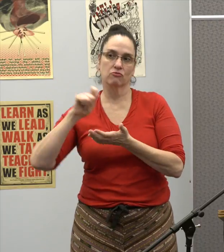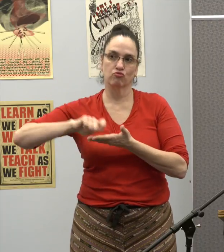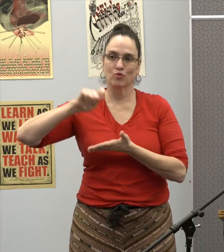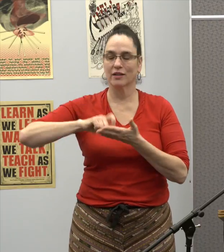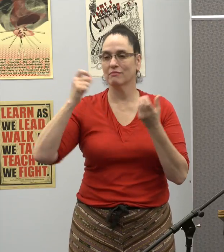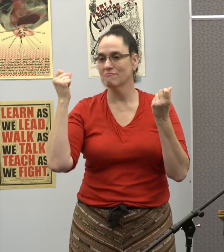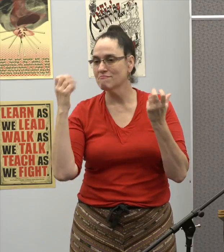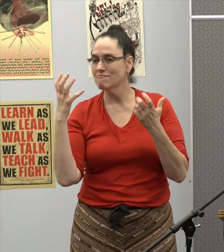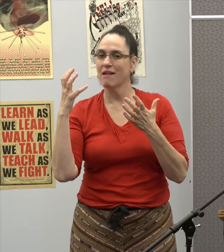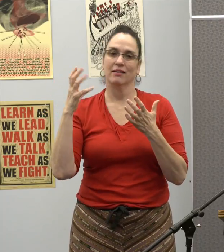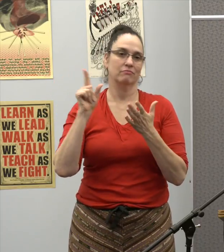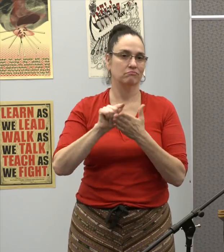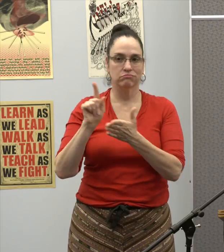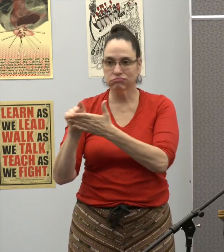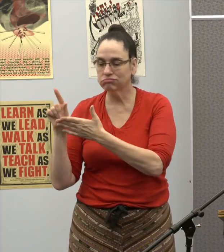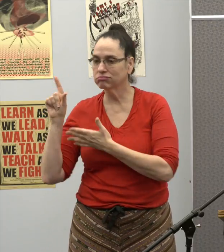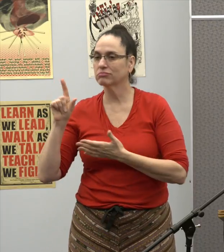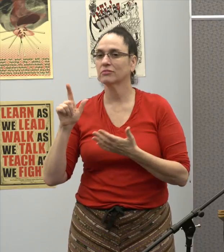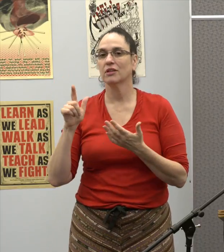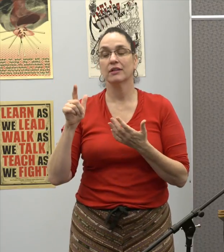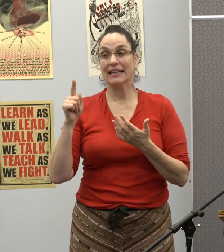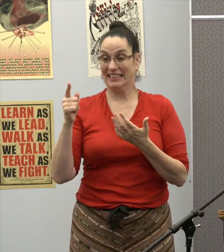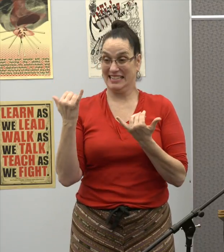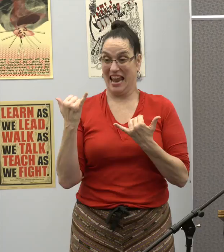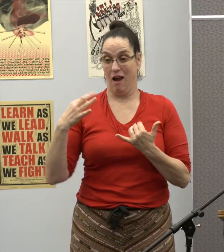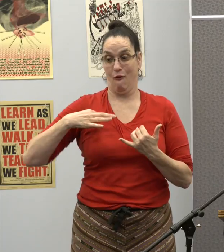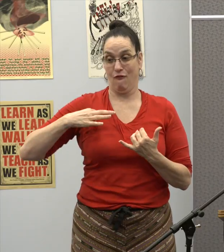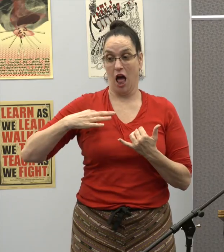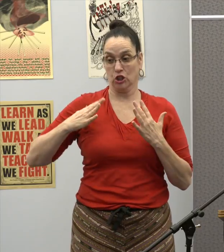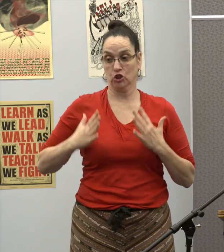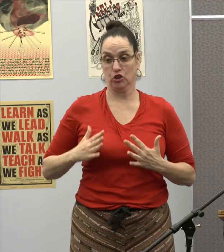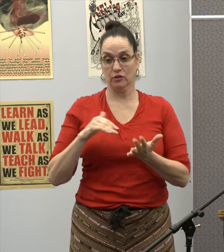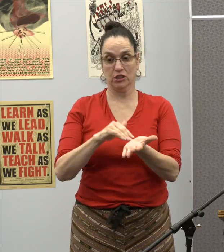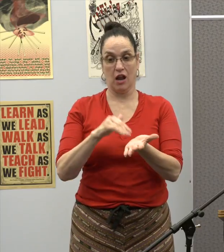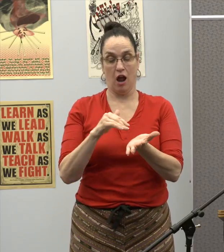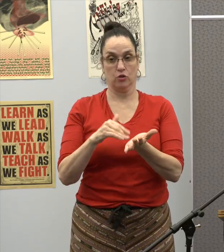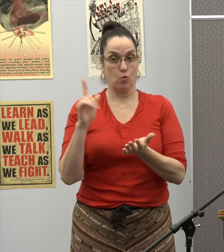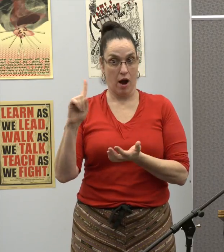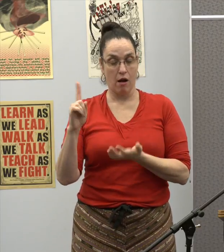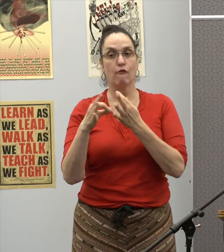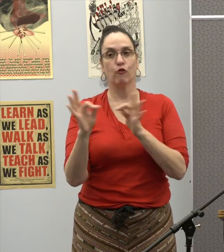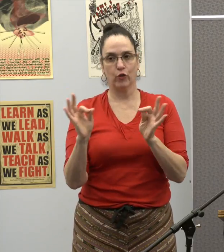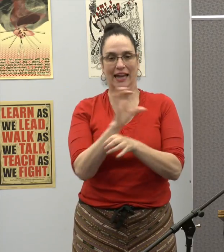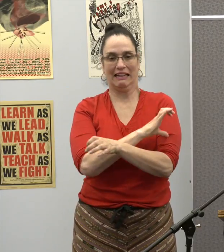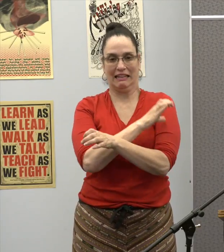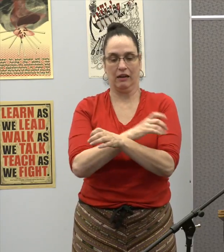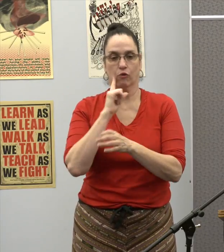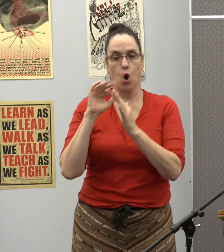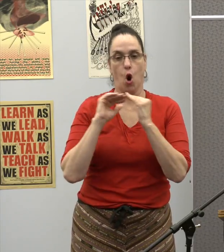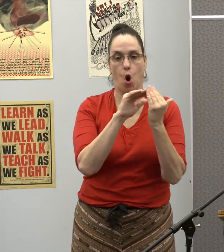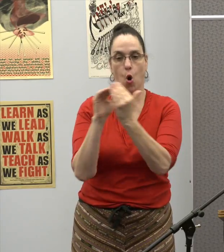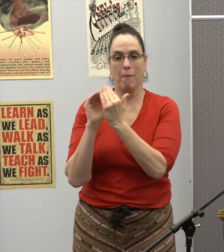and columns. Currently, he serves as a volunteer physician at the Free Clinic of Urban Ministries of